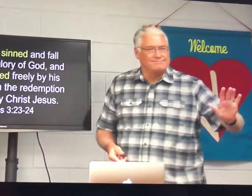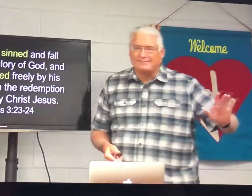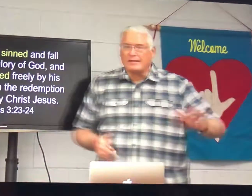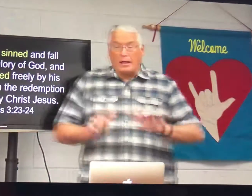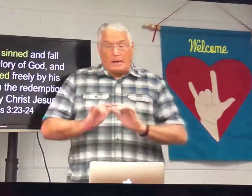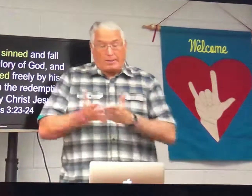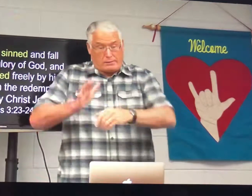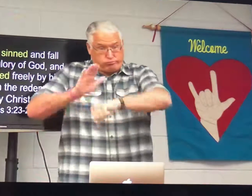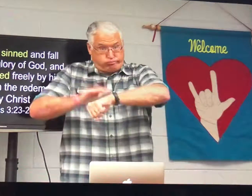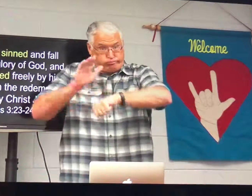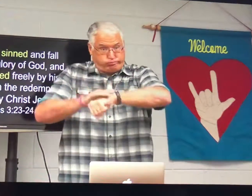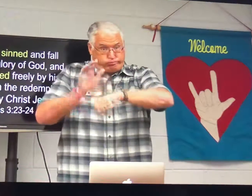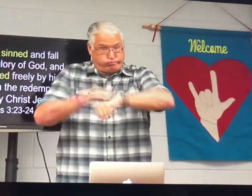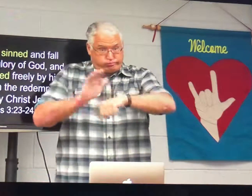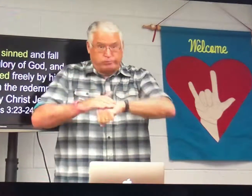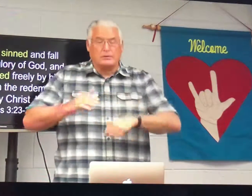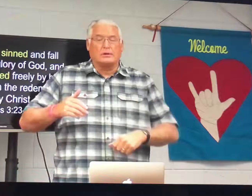So do you still want to make a village spot?